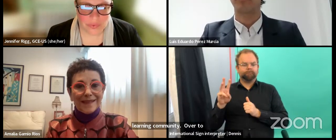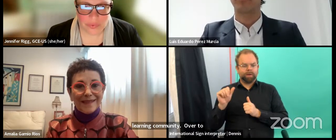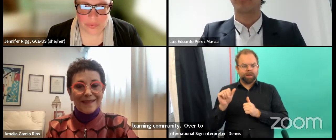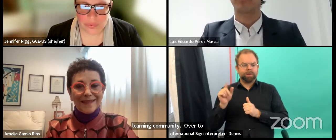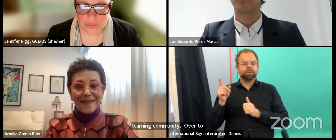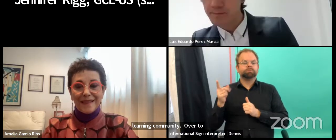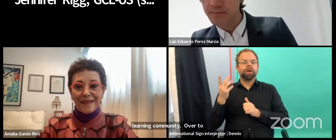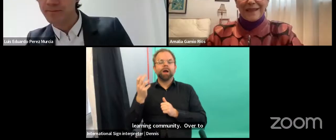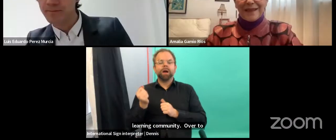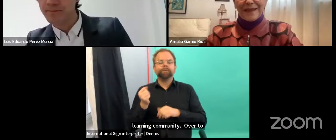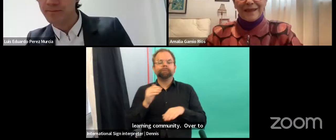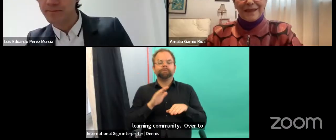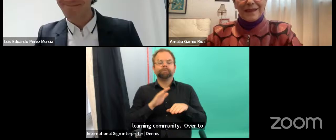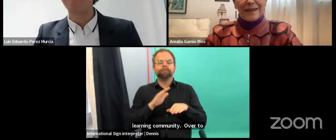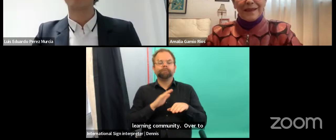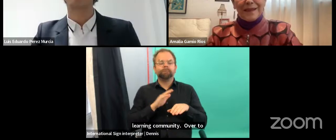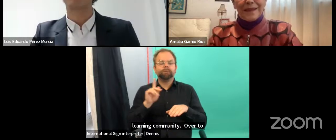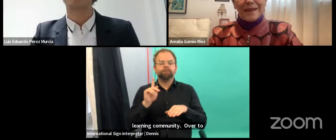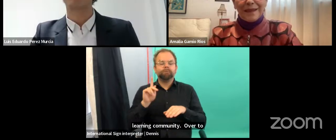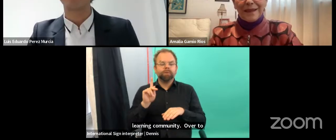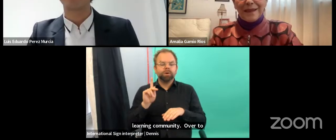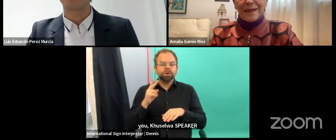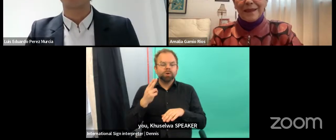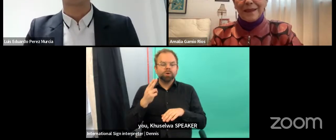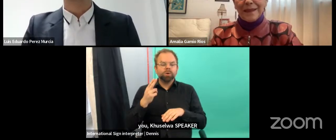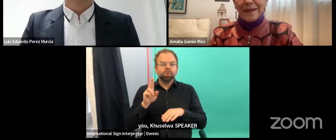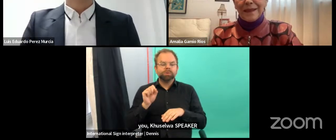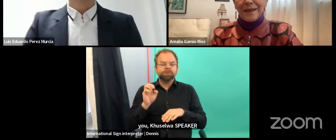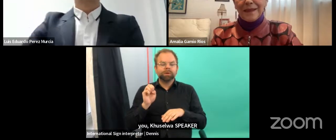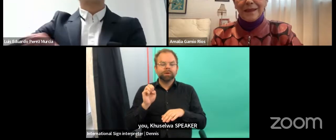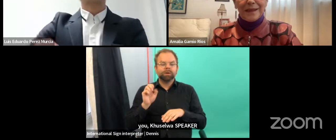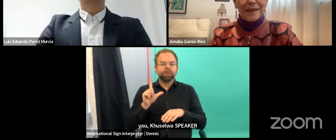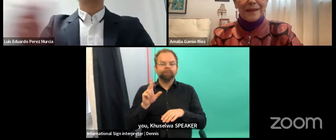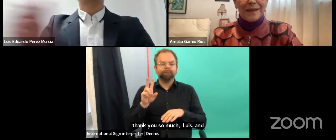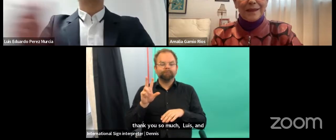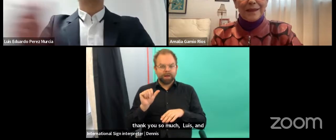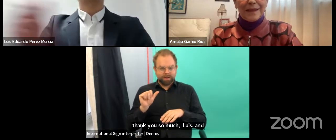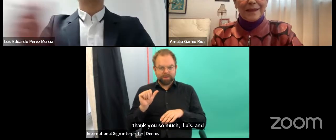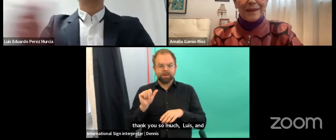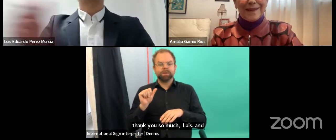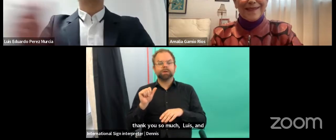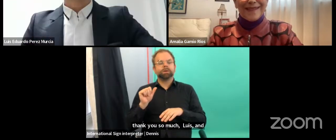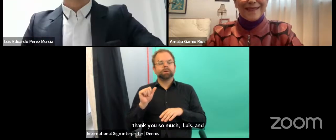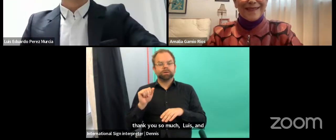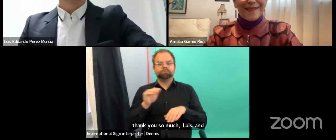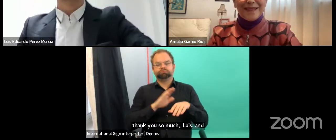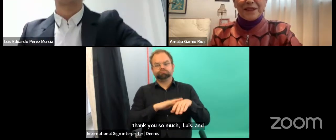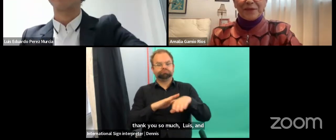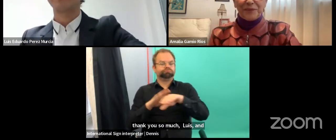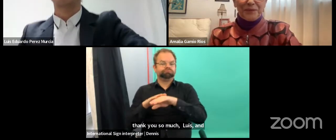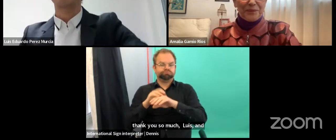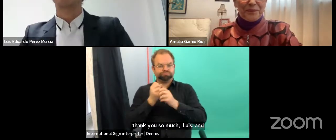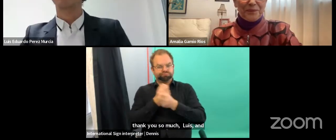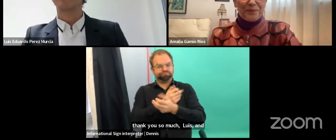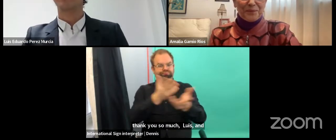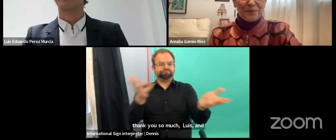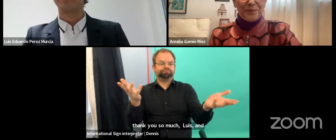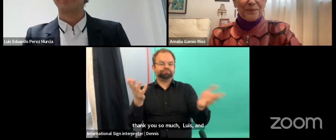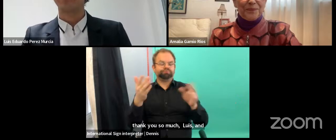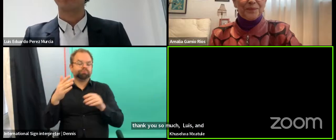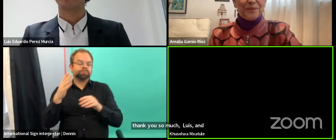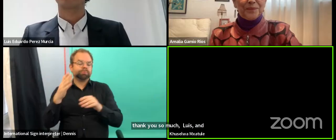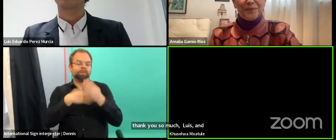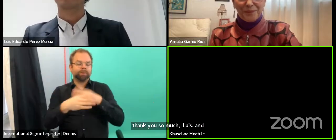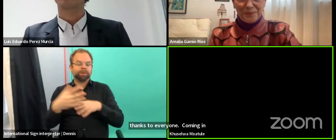Thank you so much, Luis, and thanks to everyone coming in this last few minutes